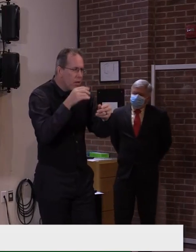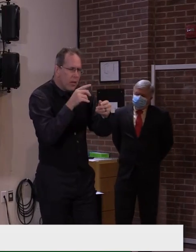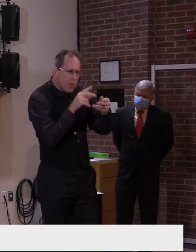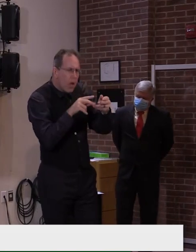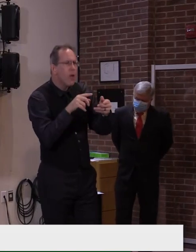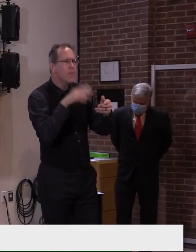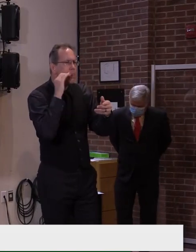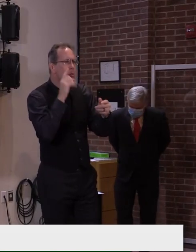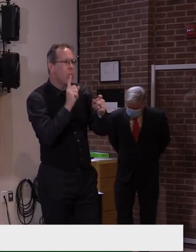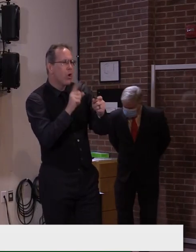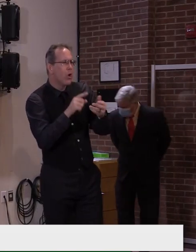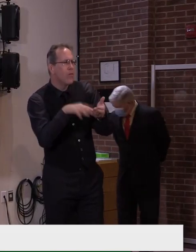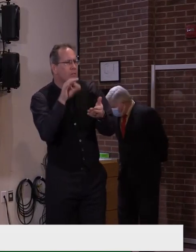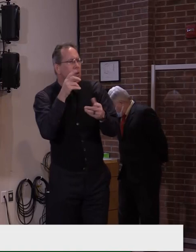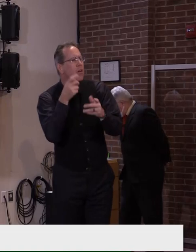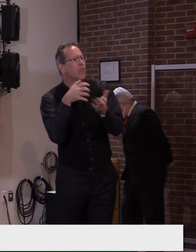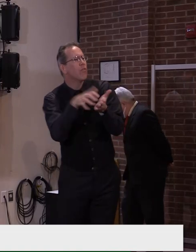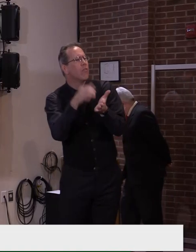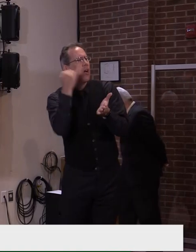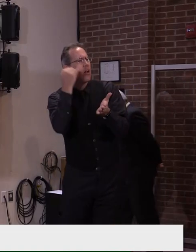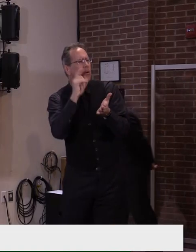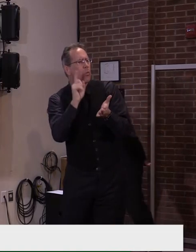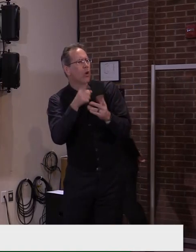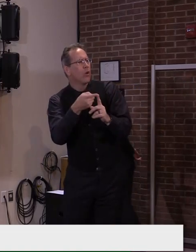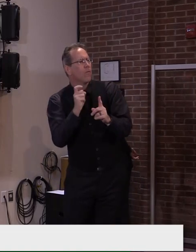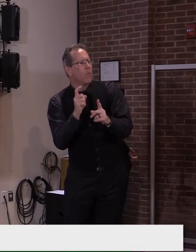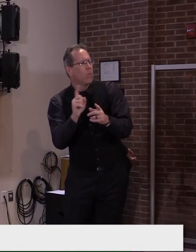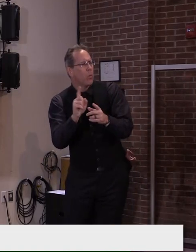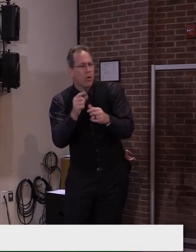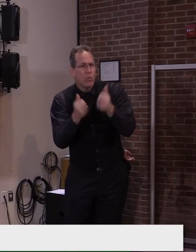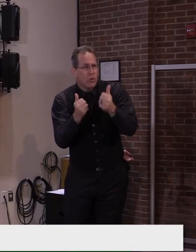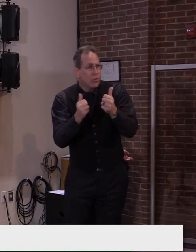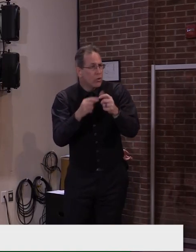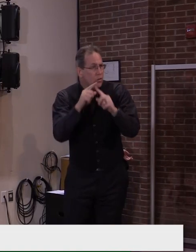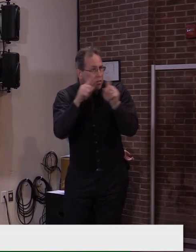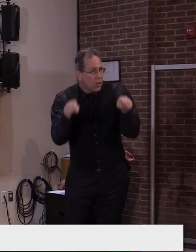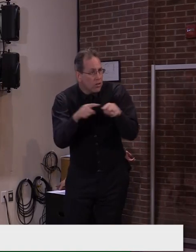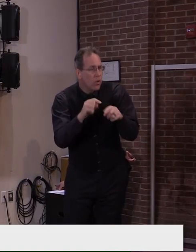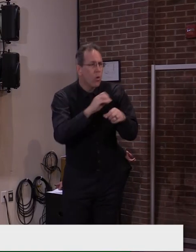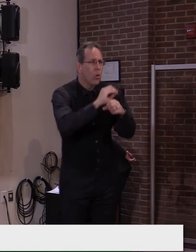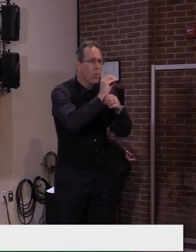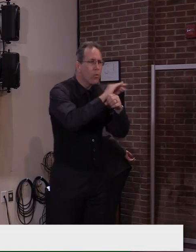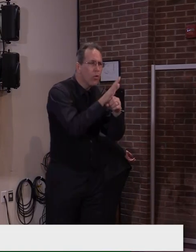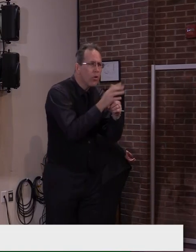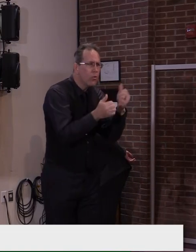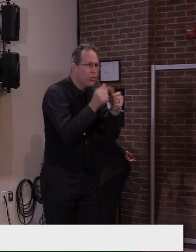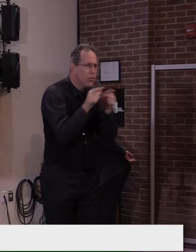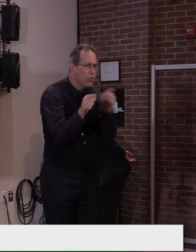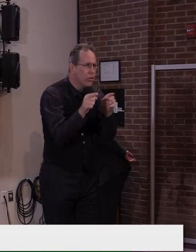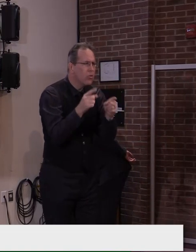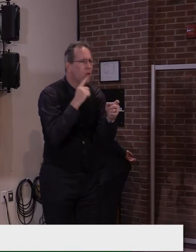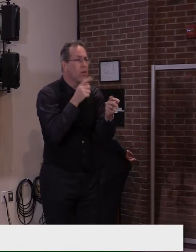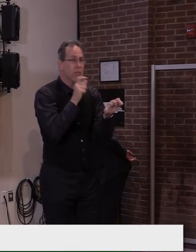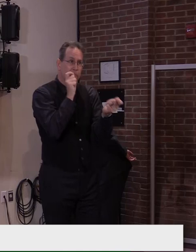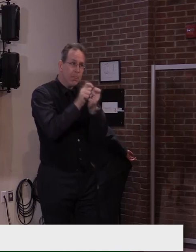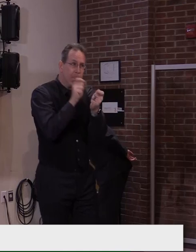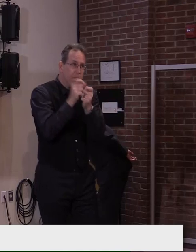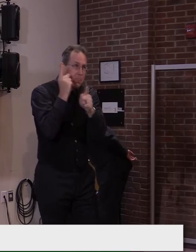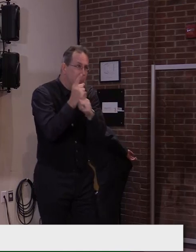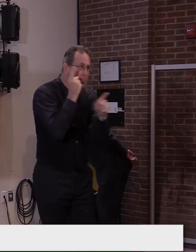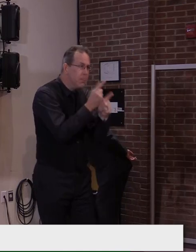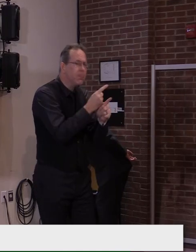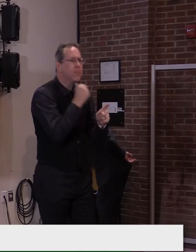probably sequence positive for Omicron. So we didn't have large numbers. And we just have this